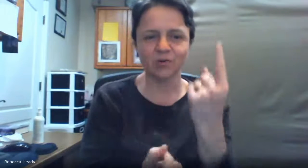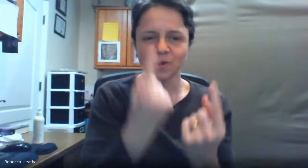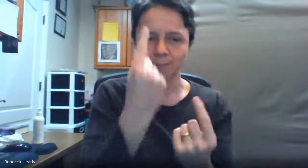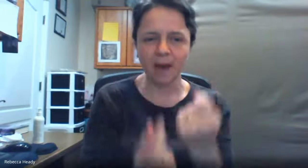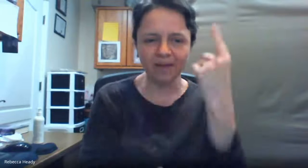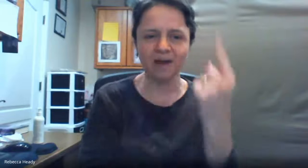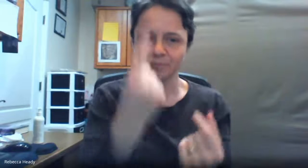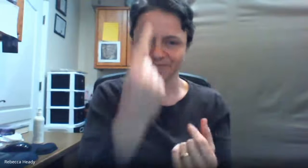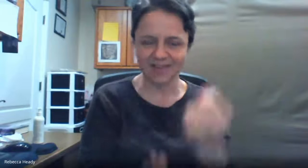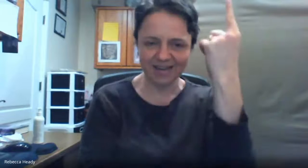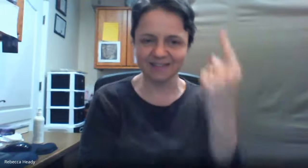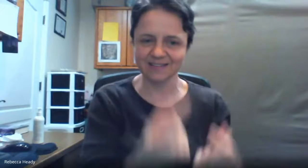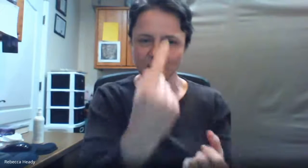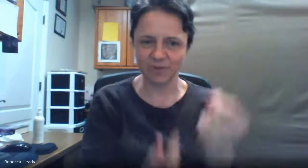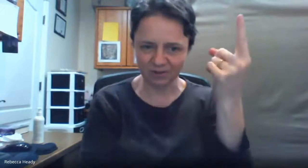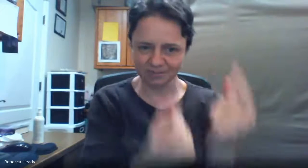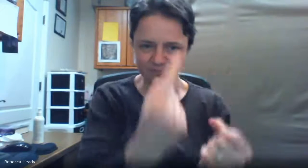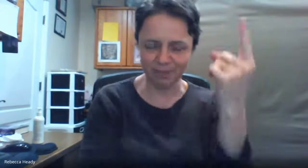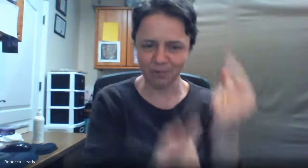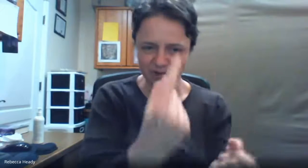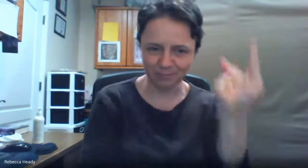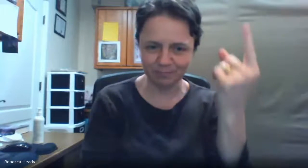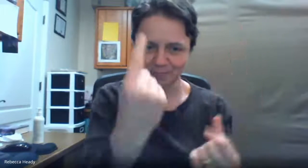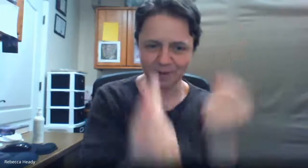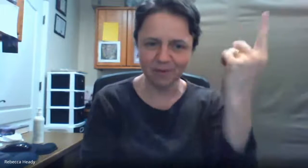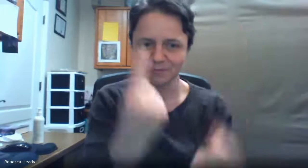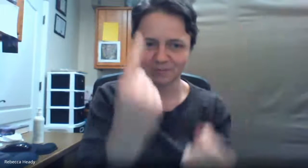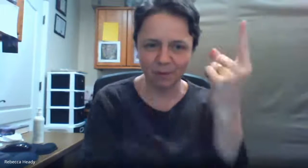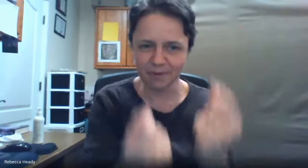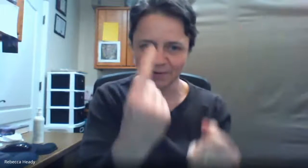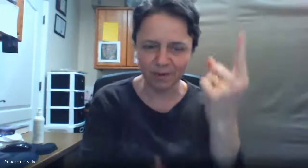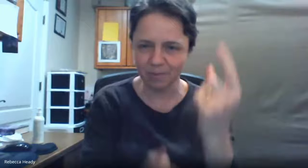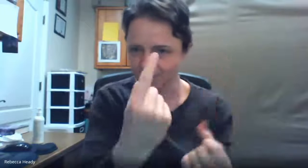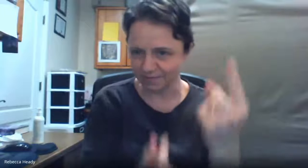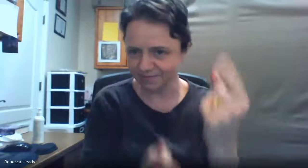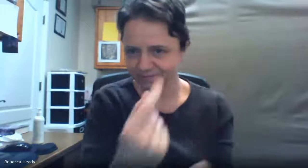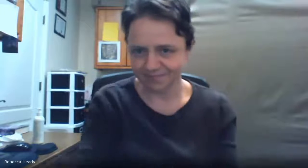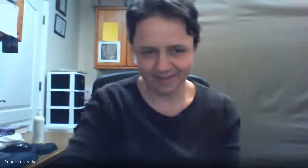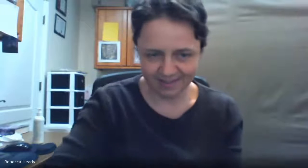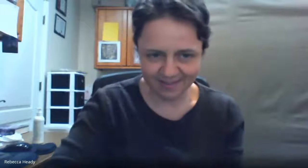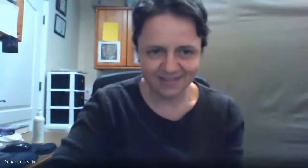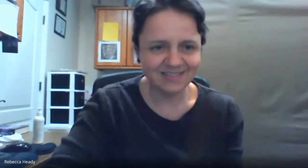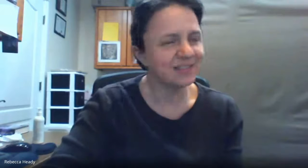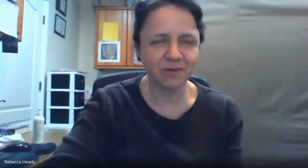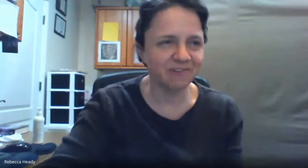kernels are popping up and hitting the top of your popcorn maker. Pop, pop, pop, or popping everywhere, popcorn. That's a really fun